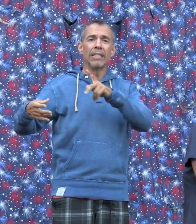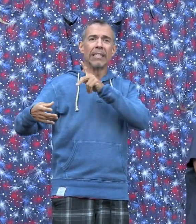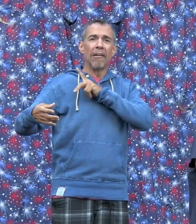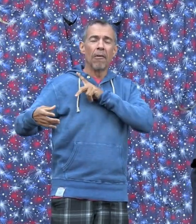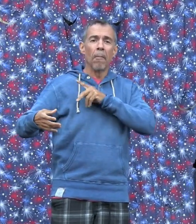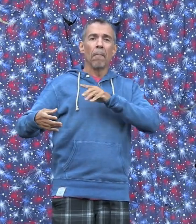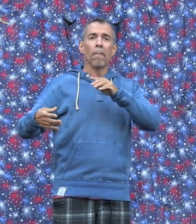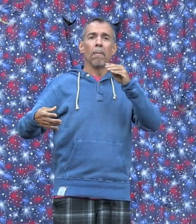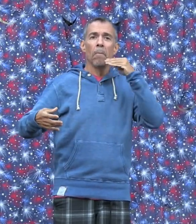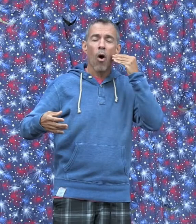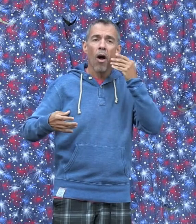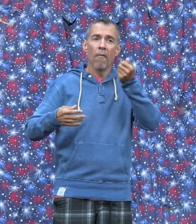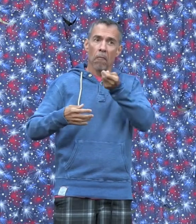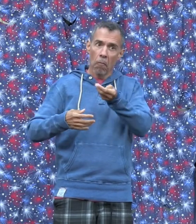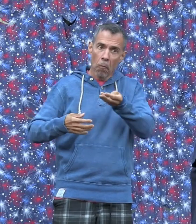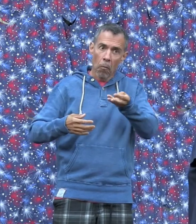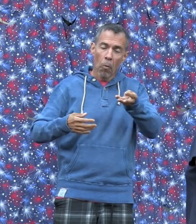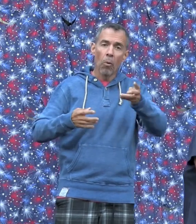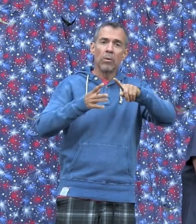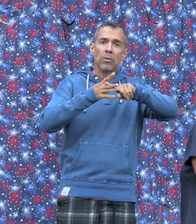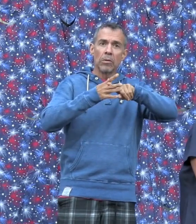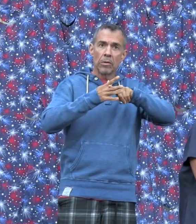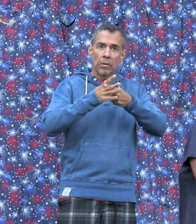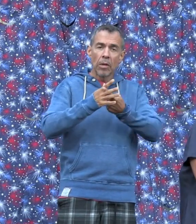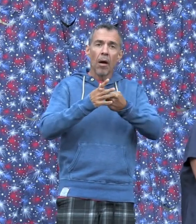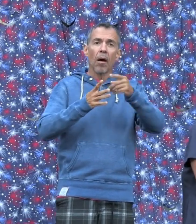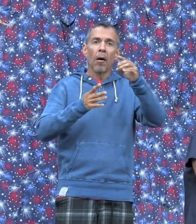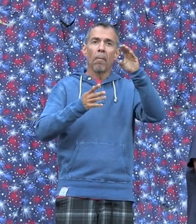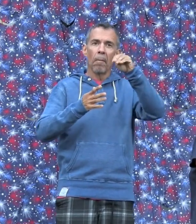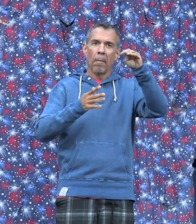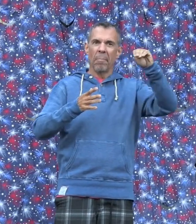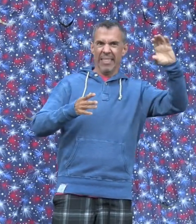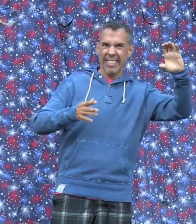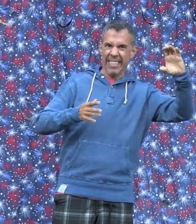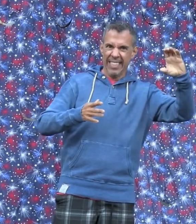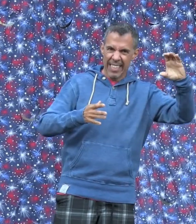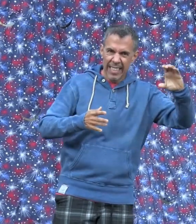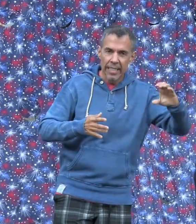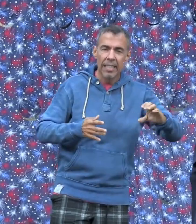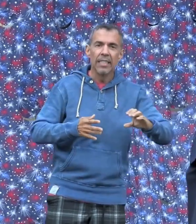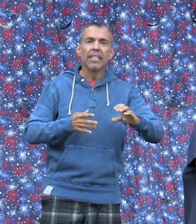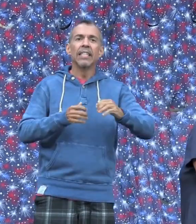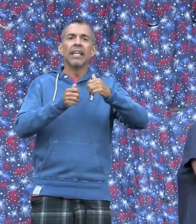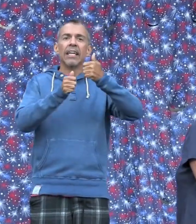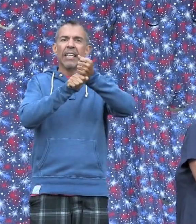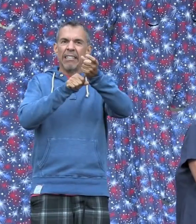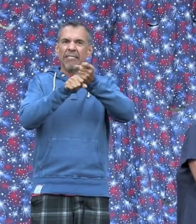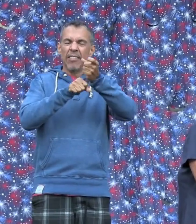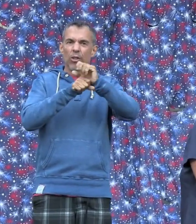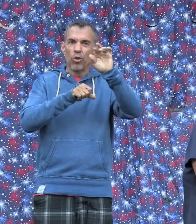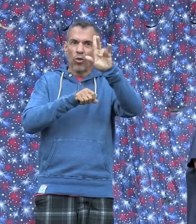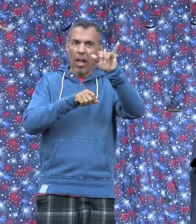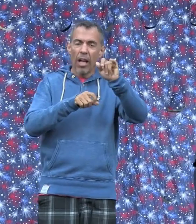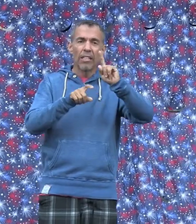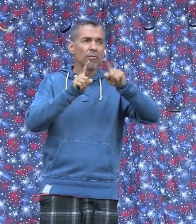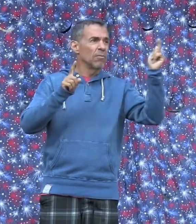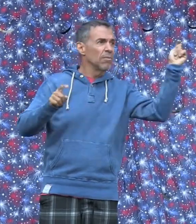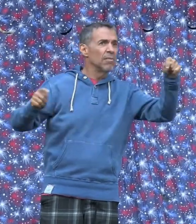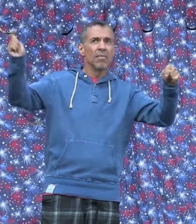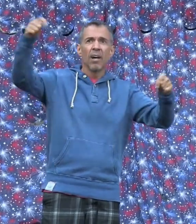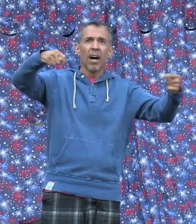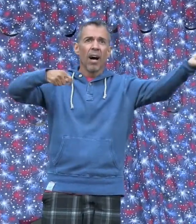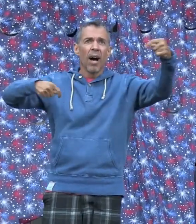Marley and a few began the Mammoth Mountain crew. Each July, from various